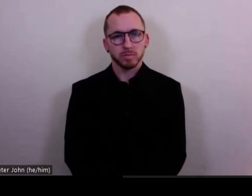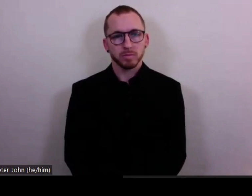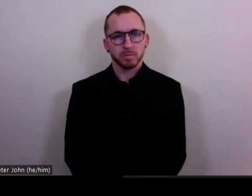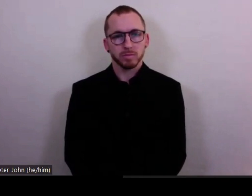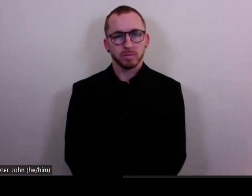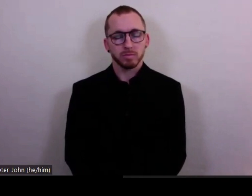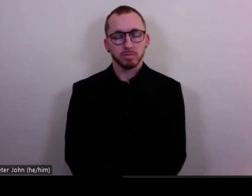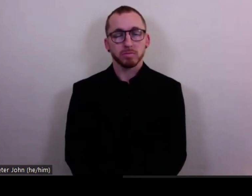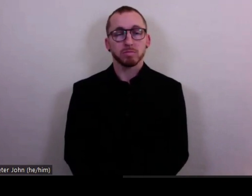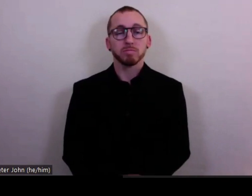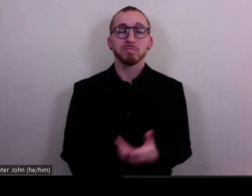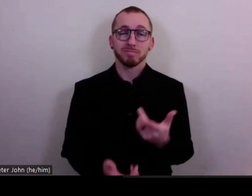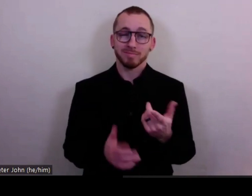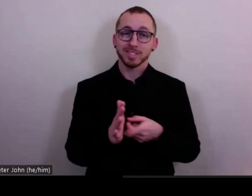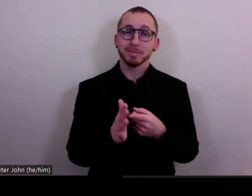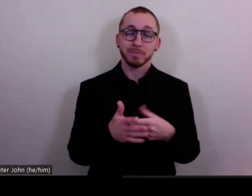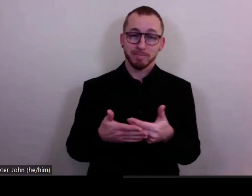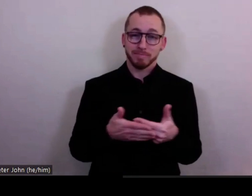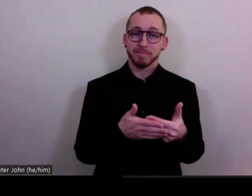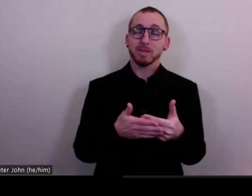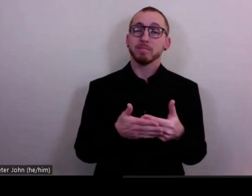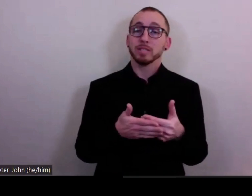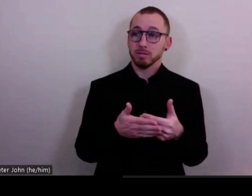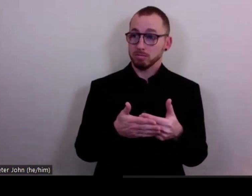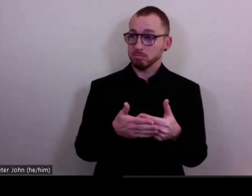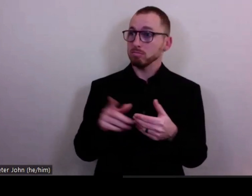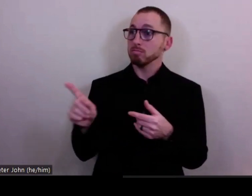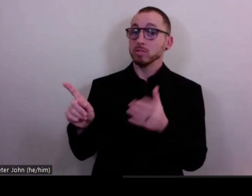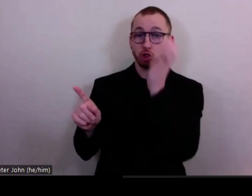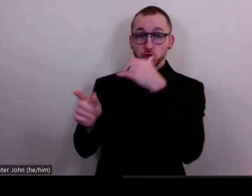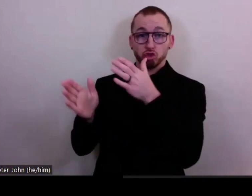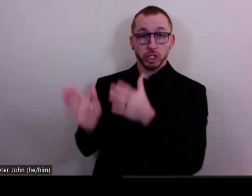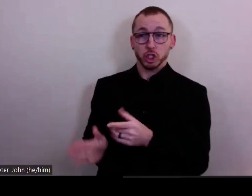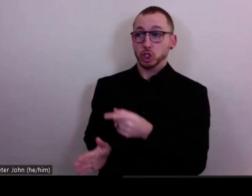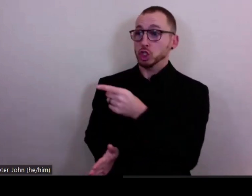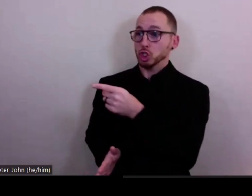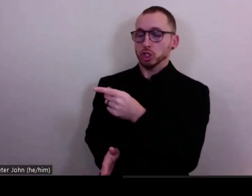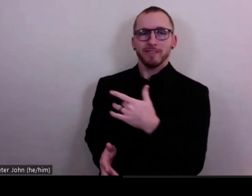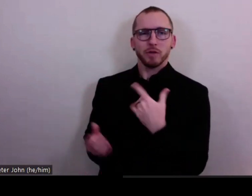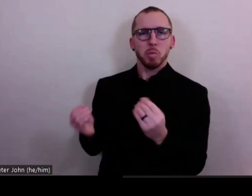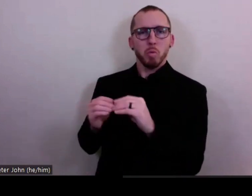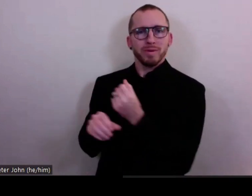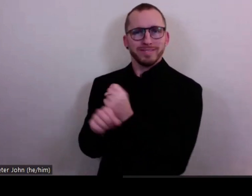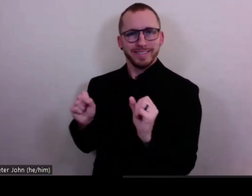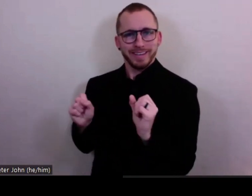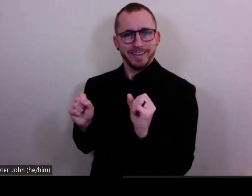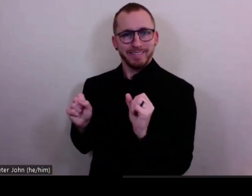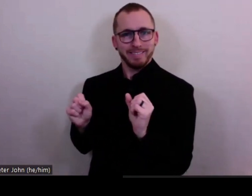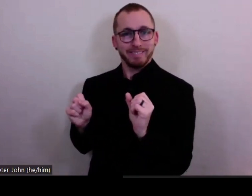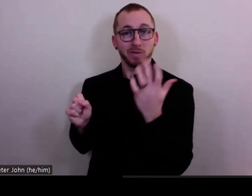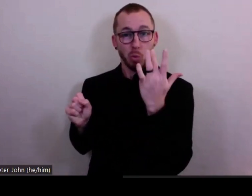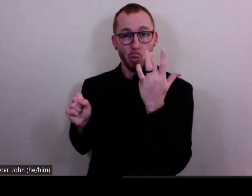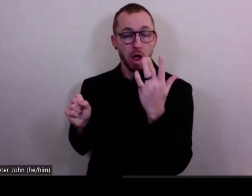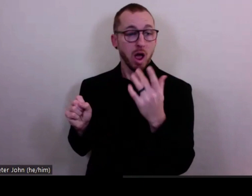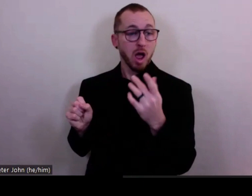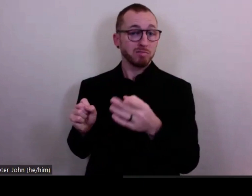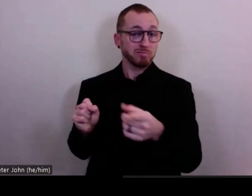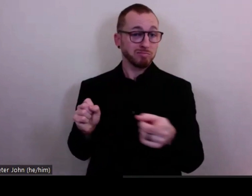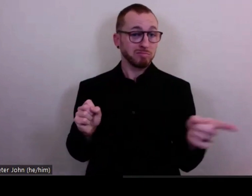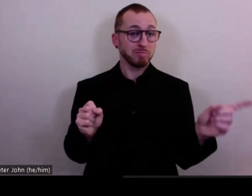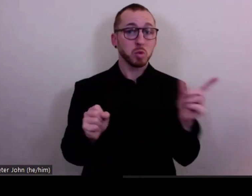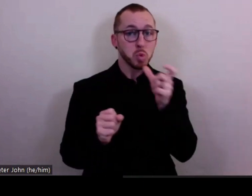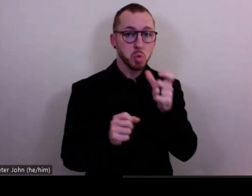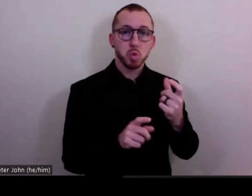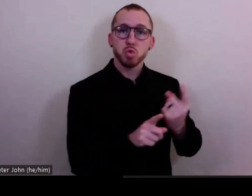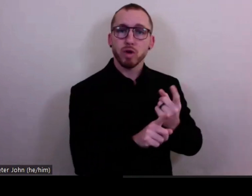people that are supposed to be in charge of my caregiving, that have been so unpredictable and